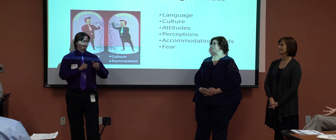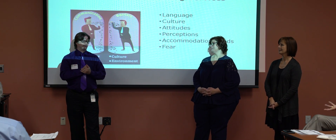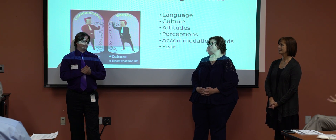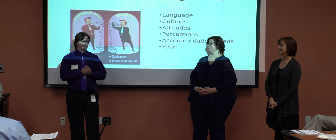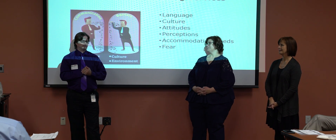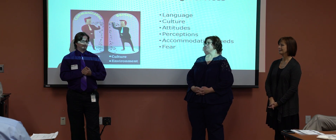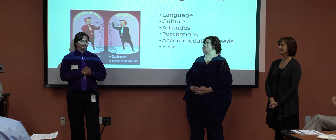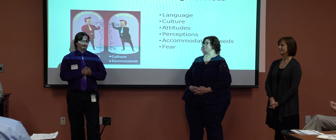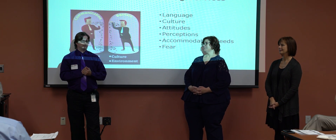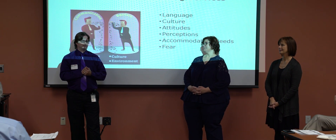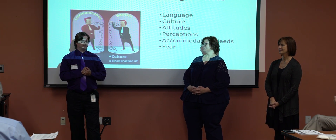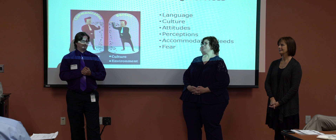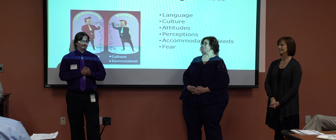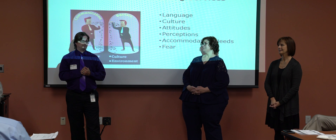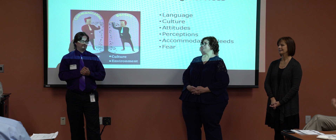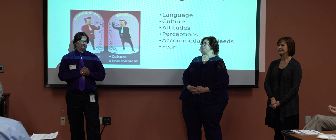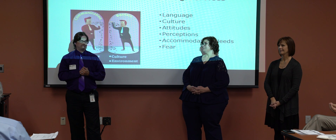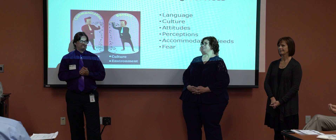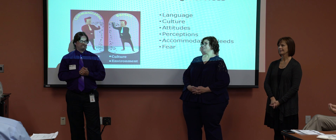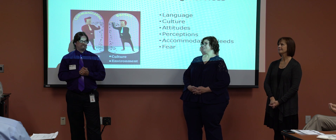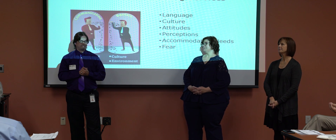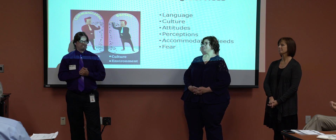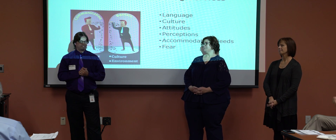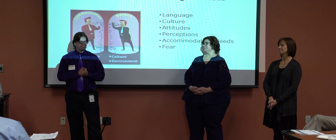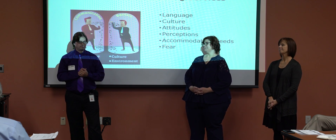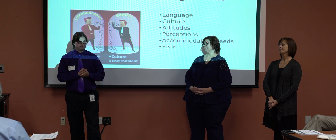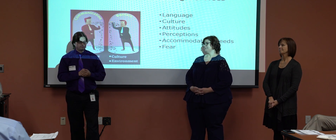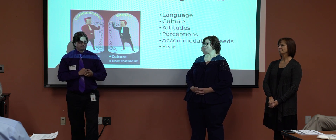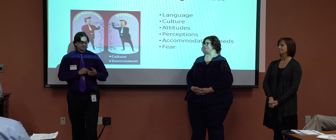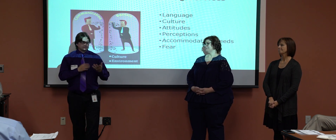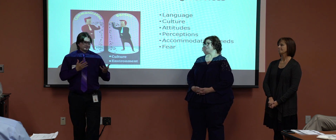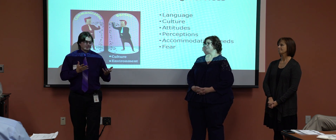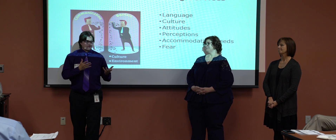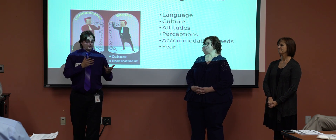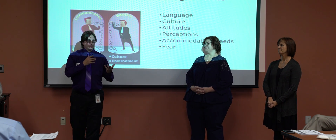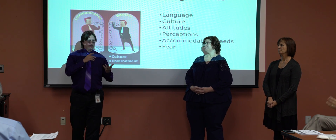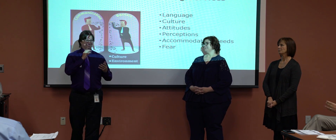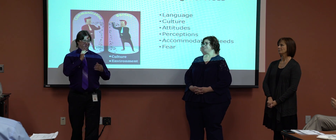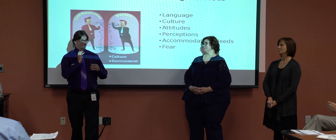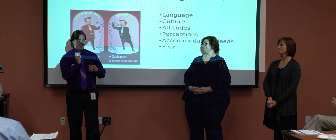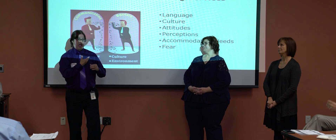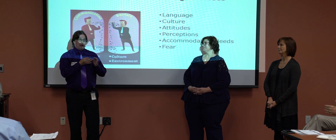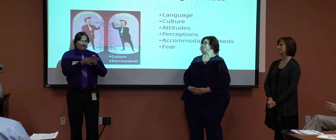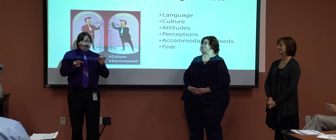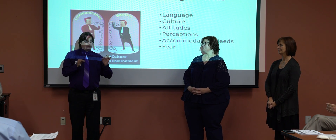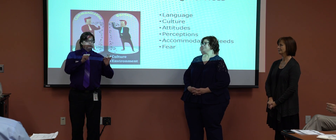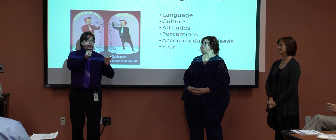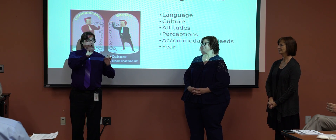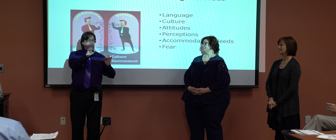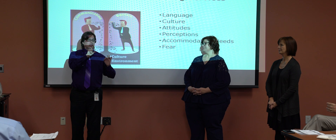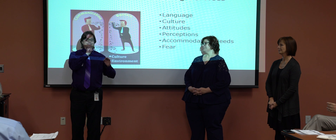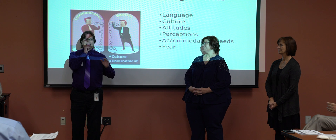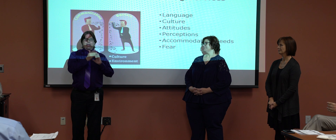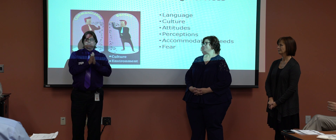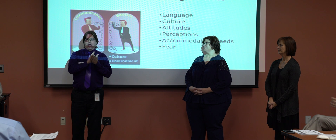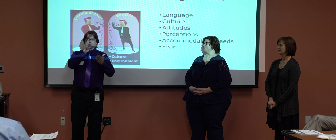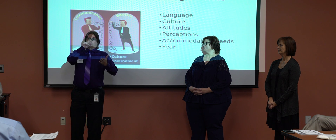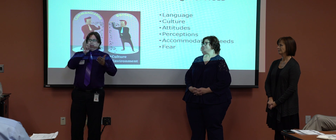animals. That mentality has carried over and haunted us to this very day.